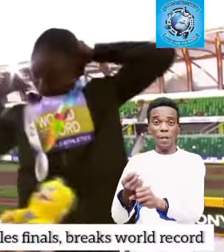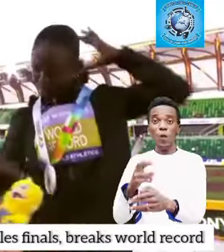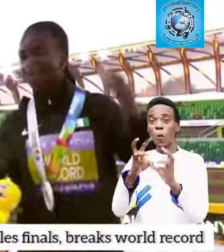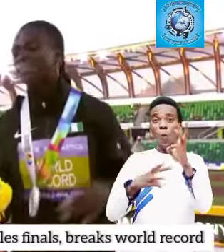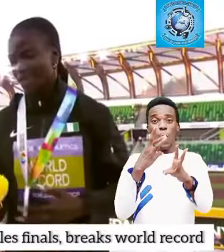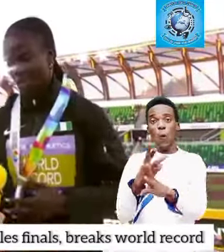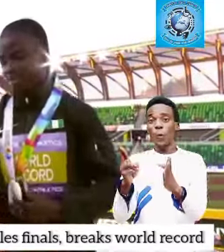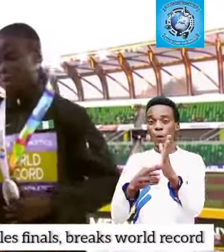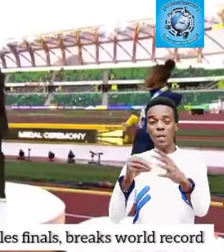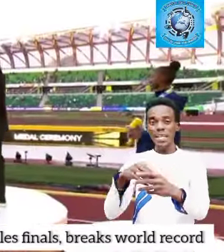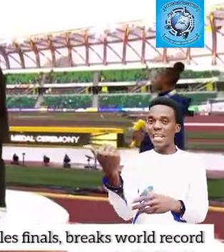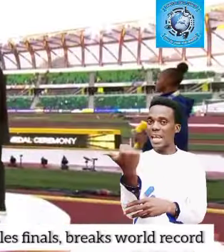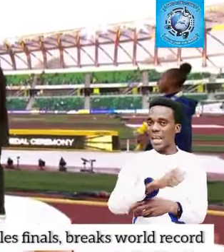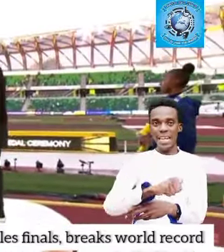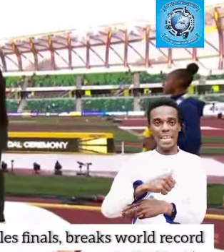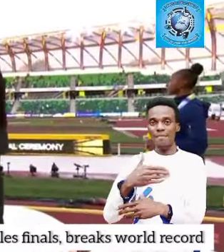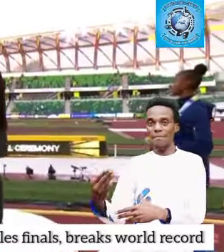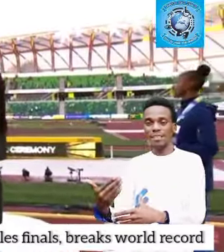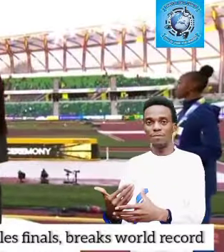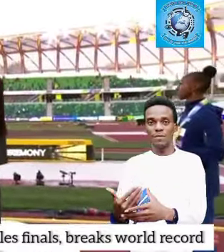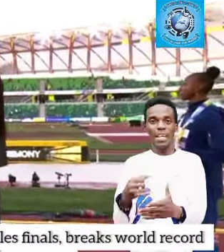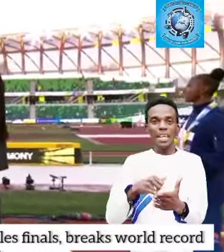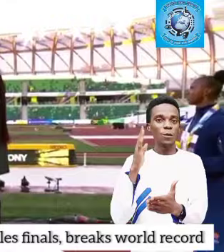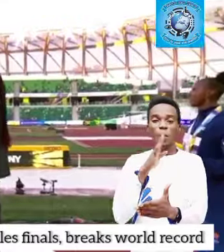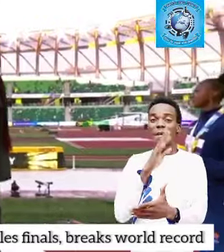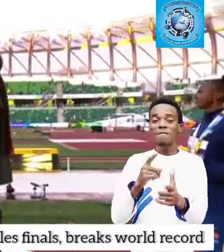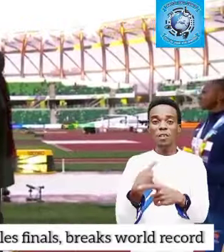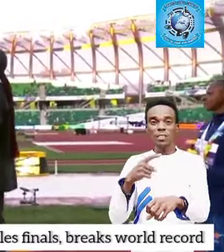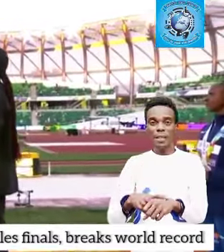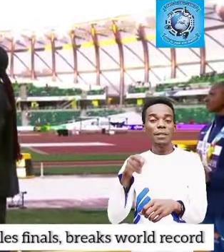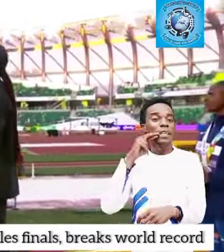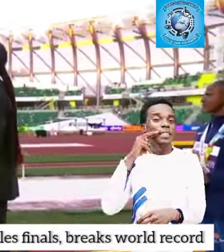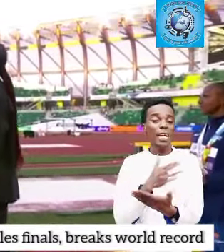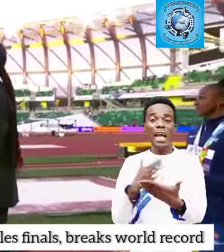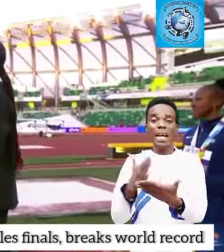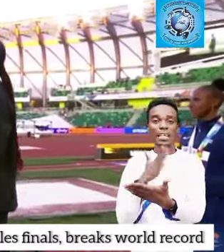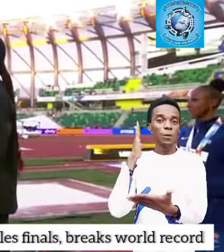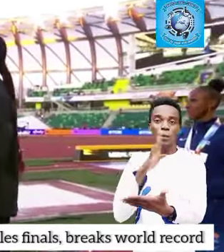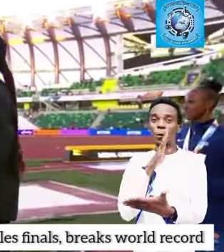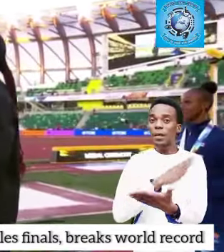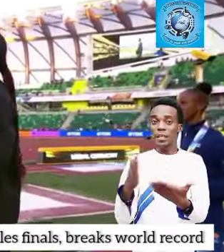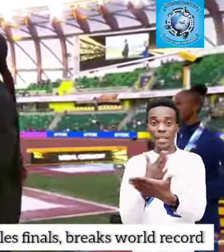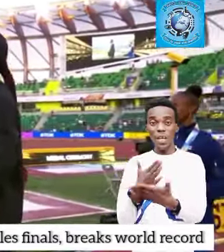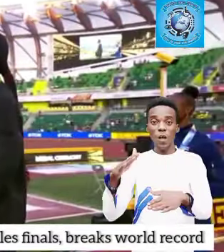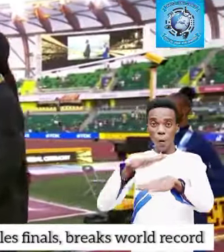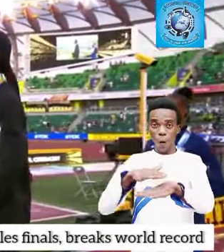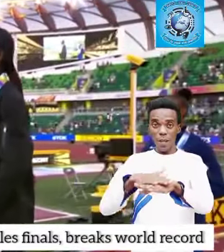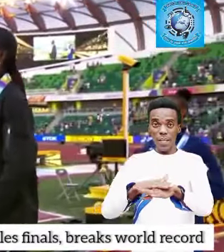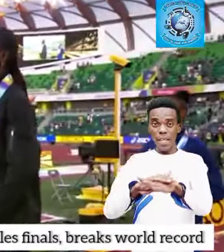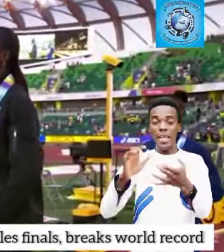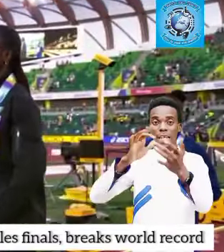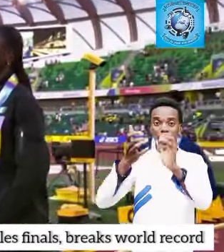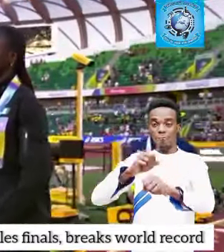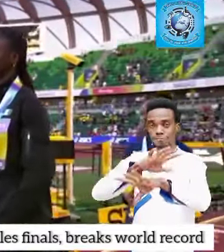any event. It will also be the first time the Nigerian anthem will be played over the public address system